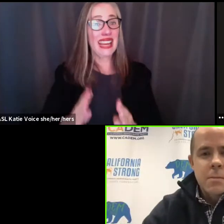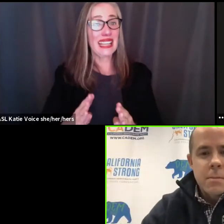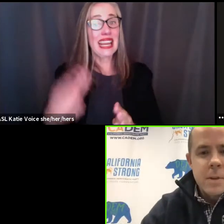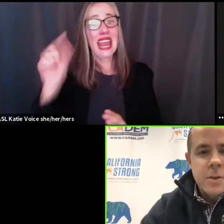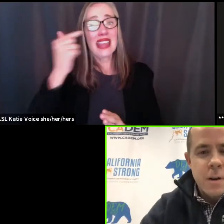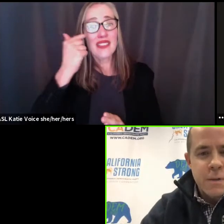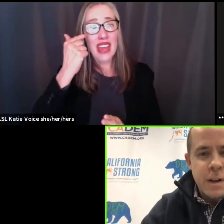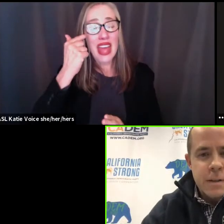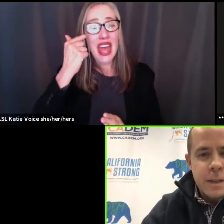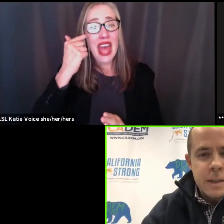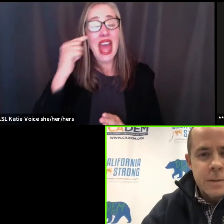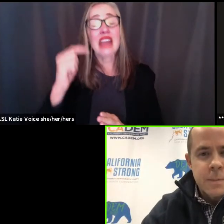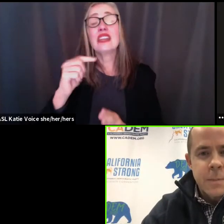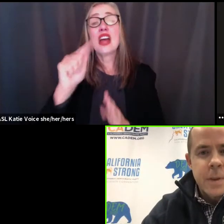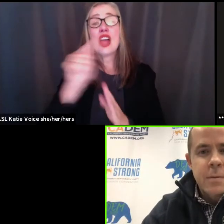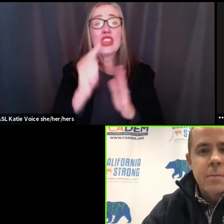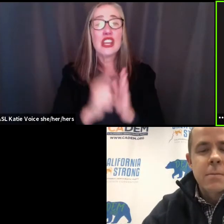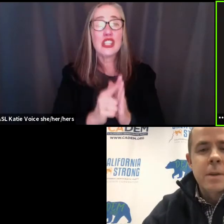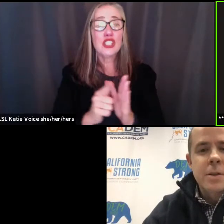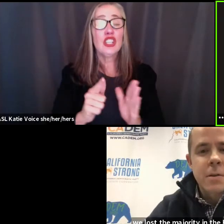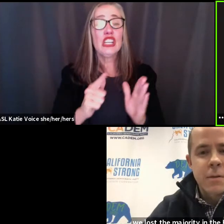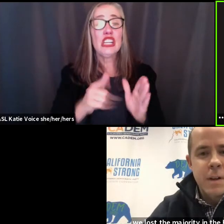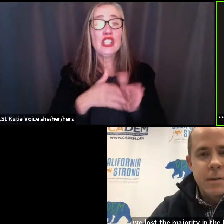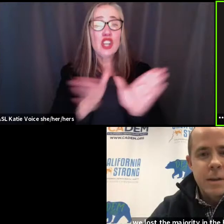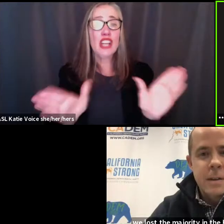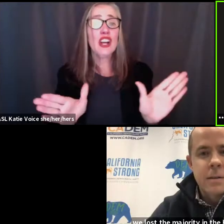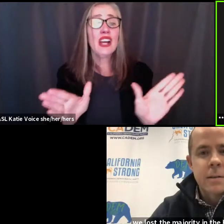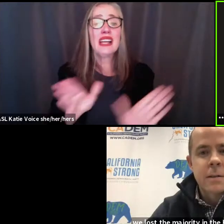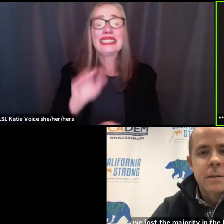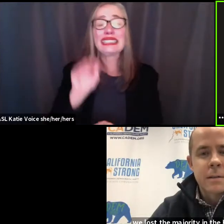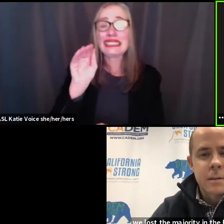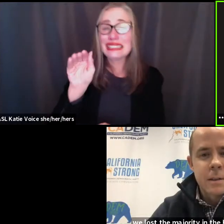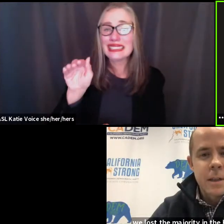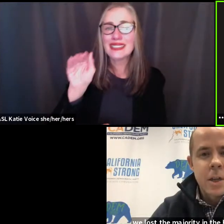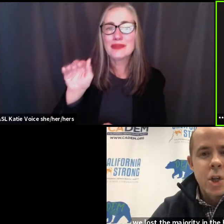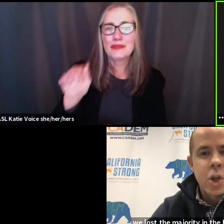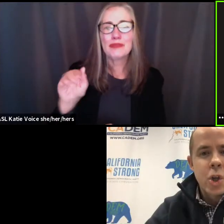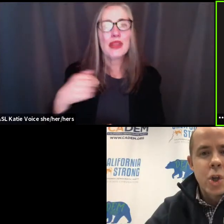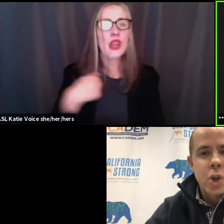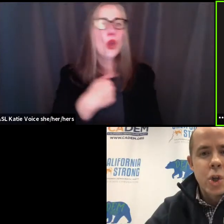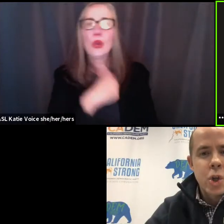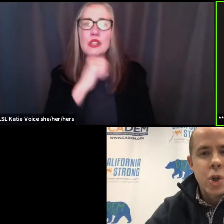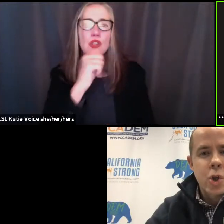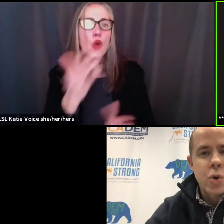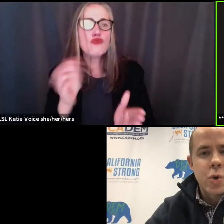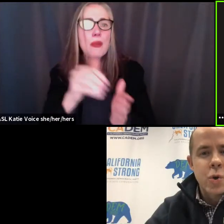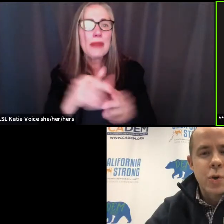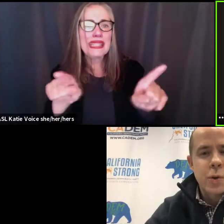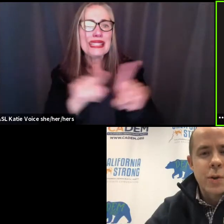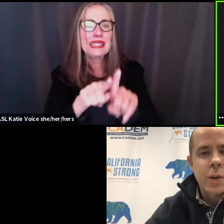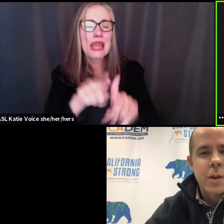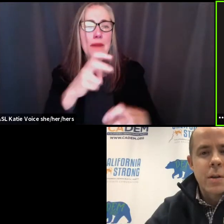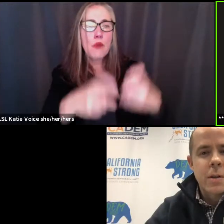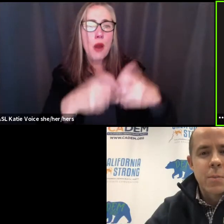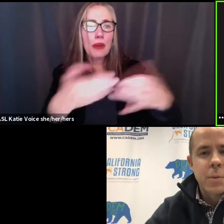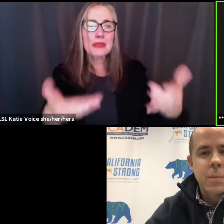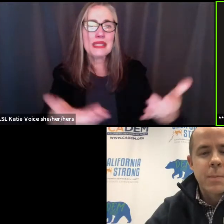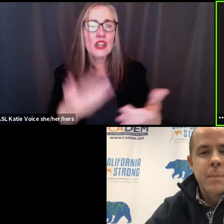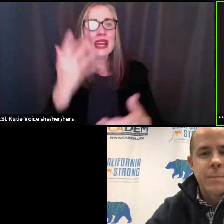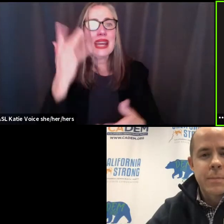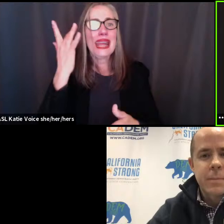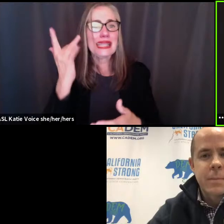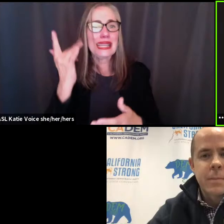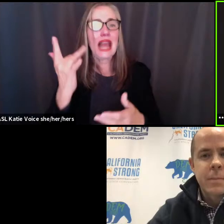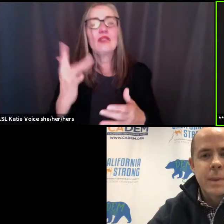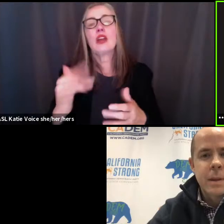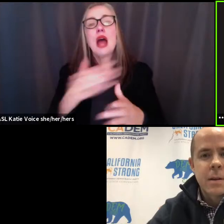Attorney General in Virginia. Alpaca. This is for Mr. our Alfalfa. benefit, so we don't repeat the same thing in the state of California. I will